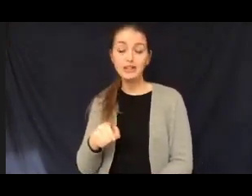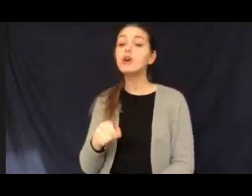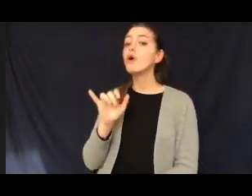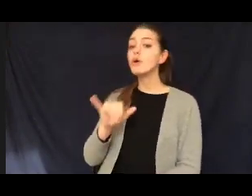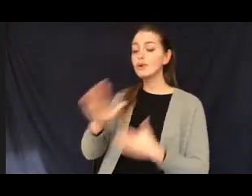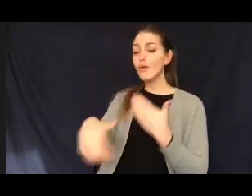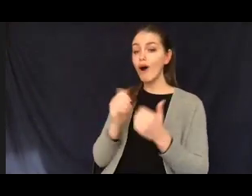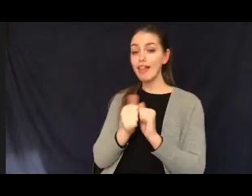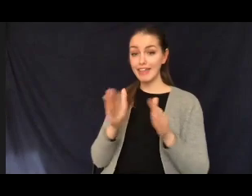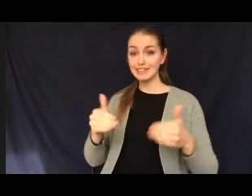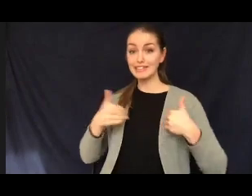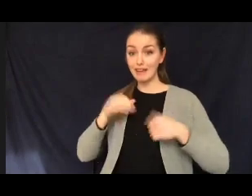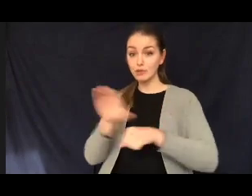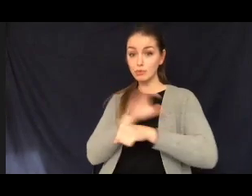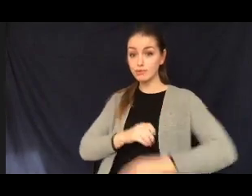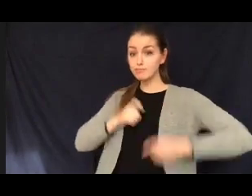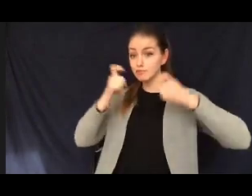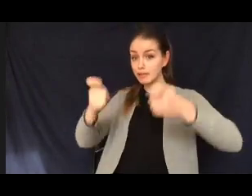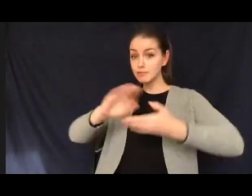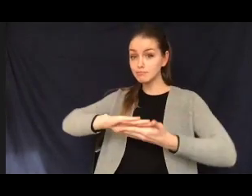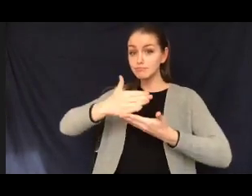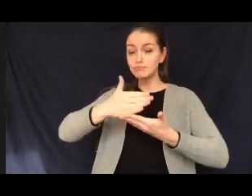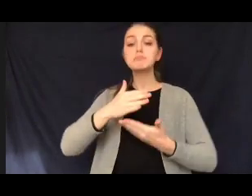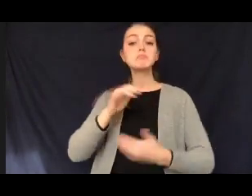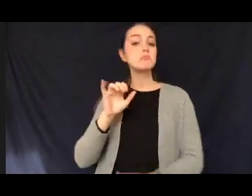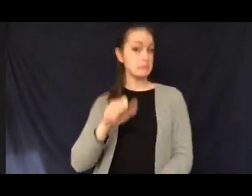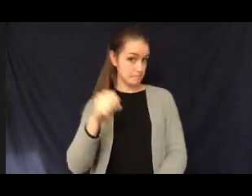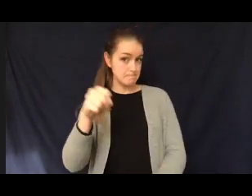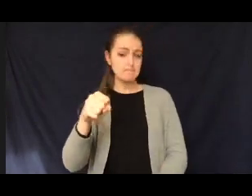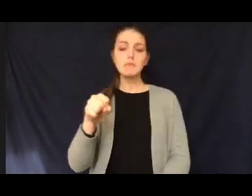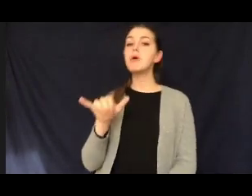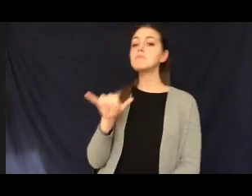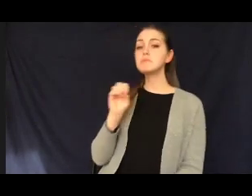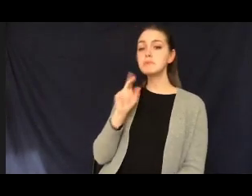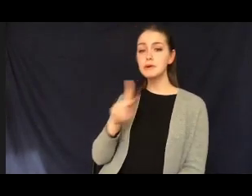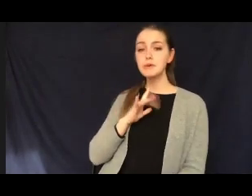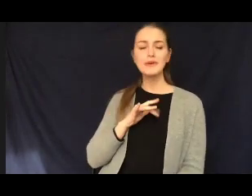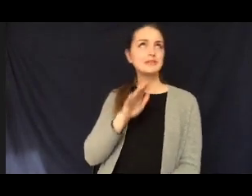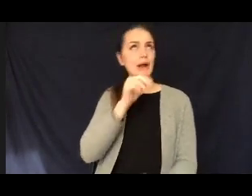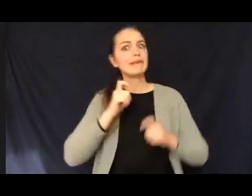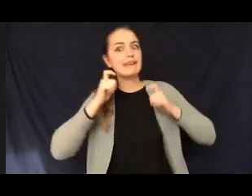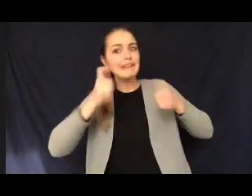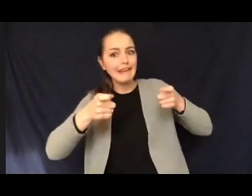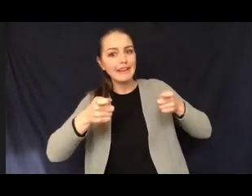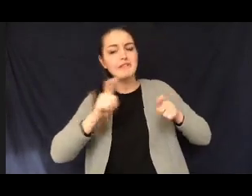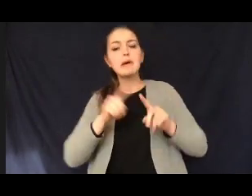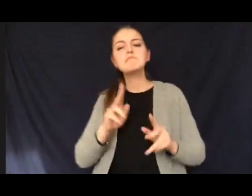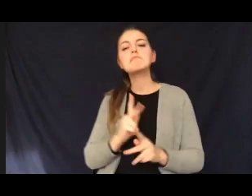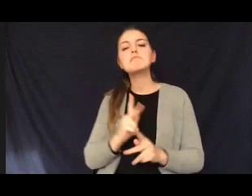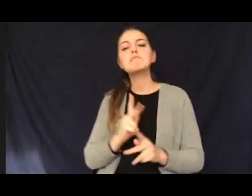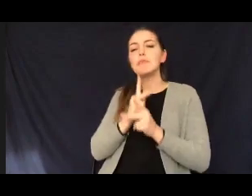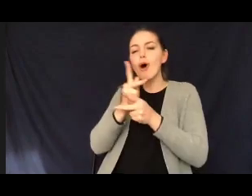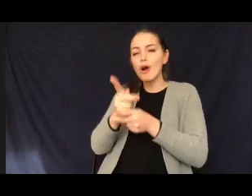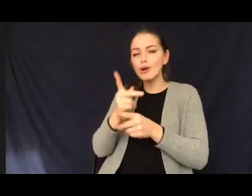get a computer. Yes, Okay. Yep. Cool. not given to them. Right. Lent while they're here. Well, they pay